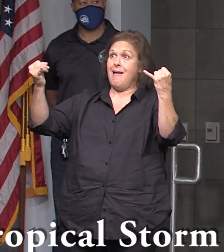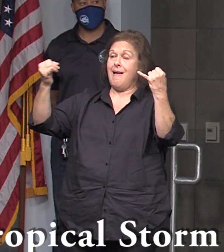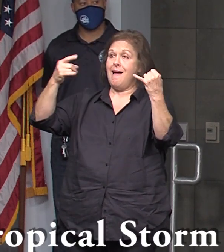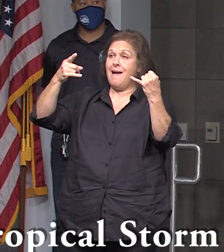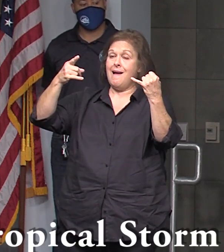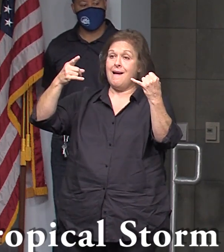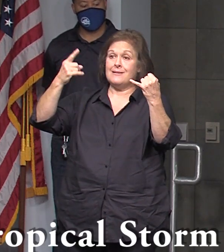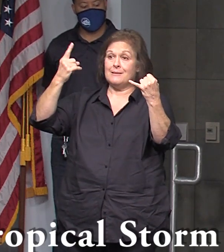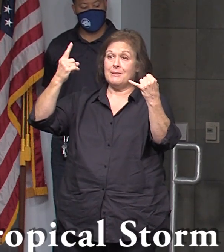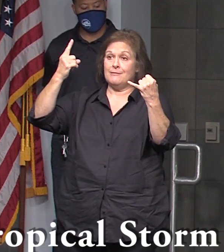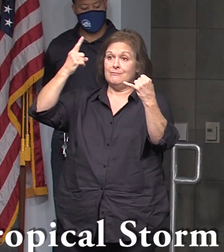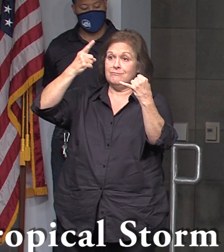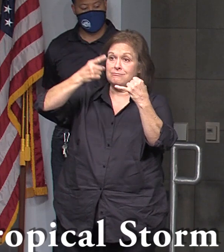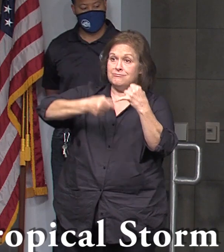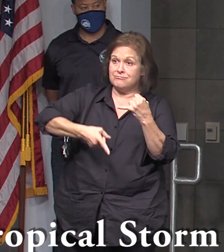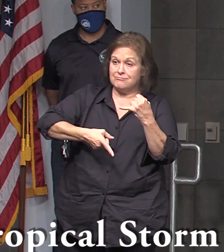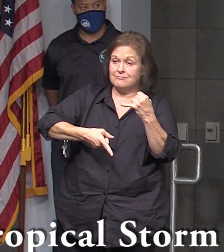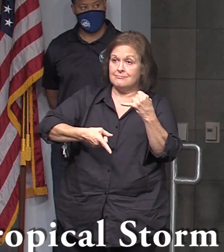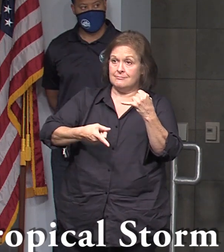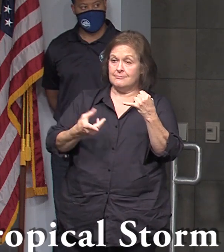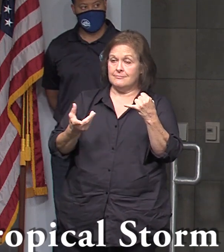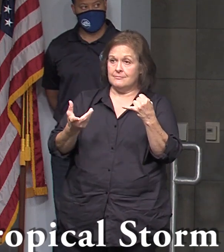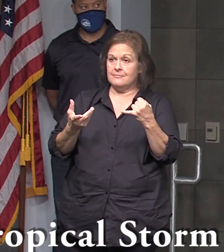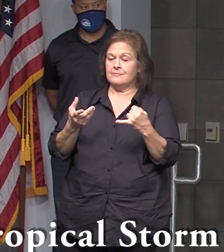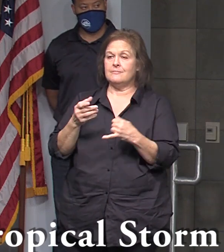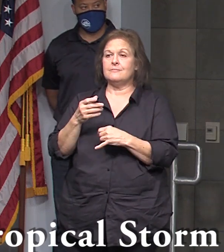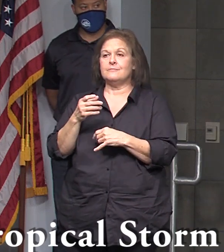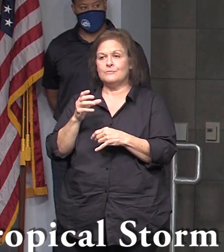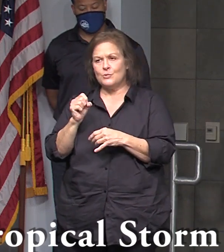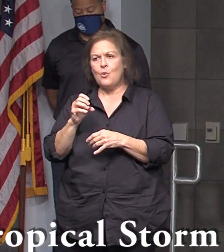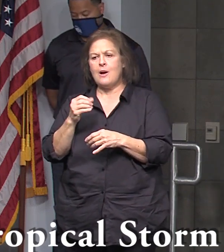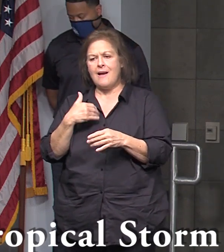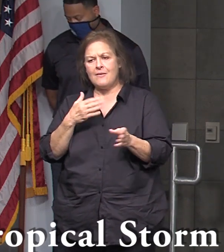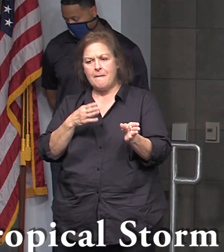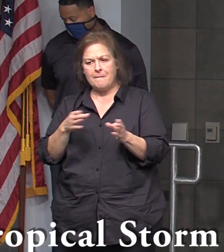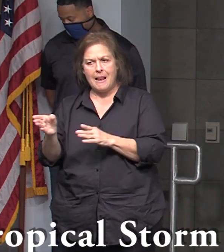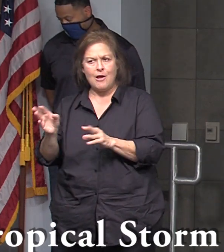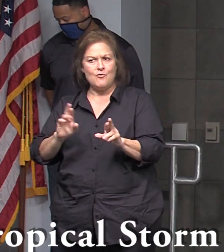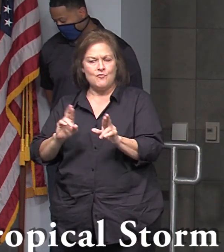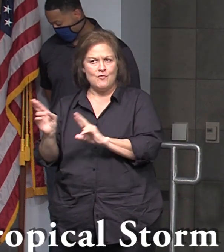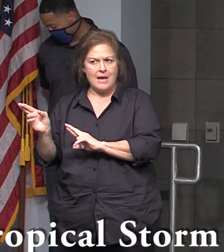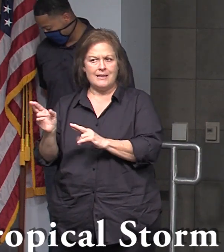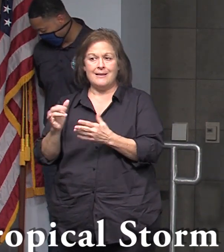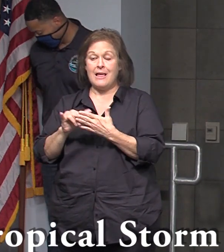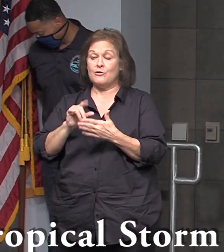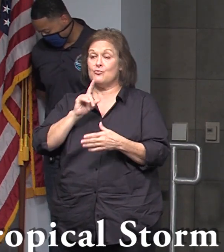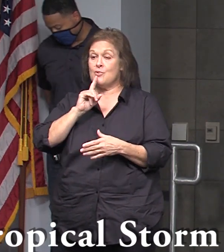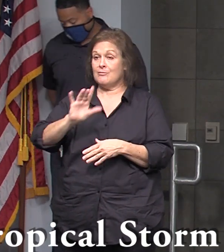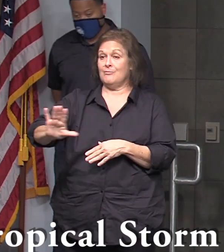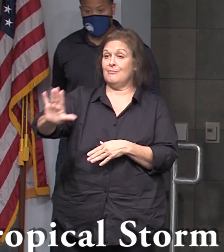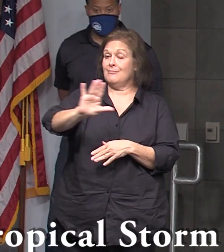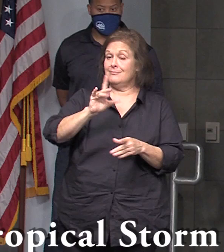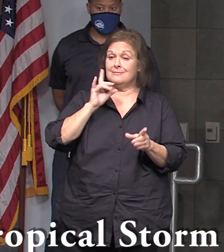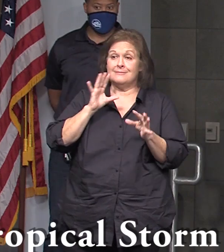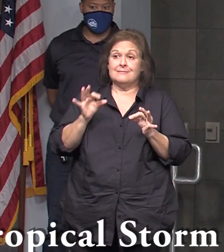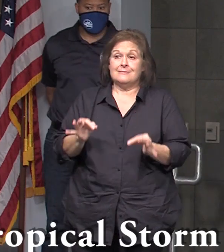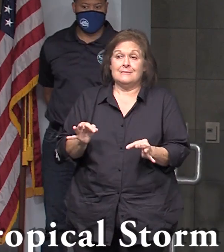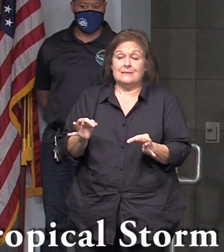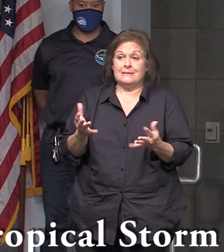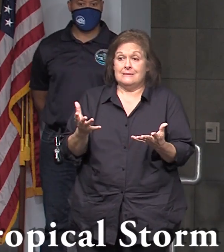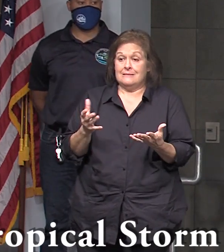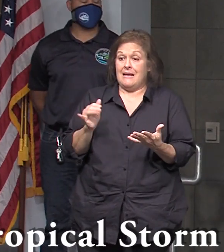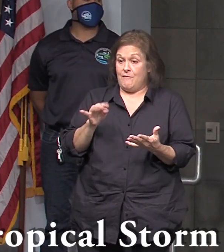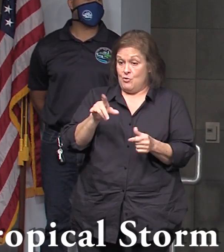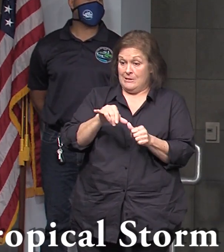connected to your house, or even the distribution lines on the street. So have a plan in place. That's a personal decision. If you do stay, heed